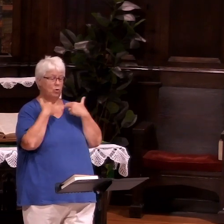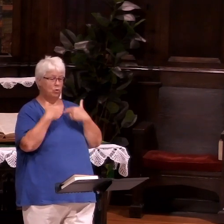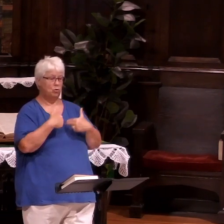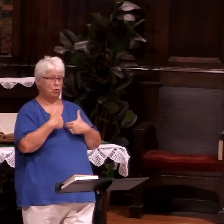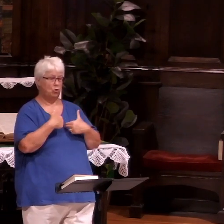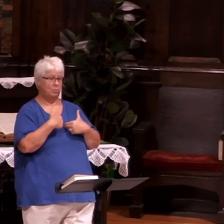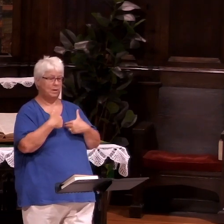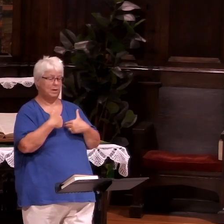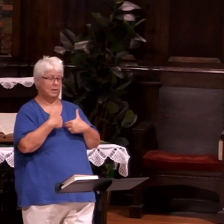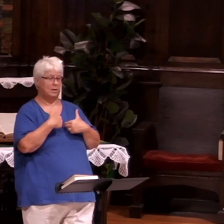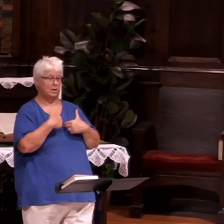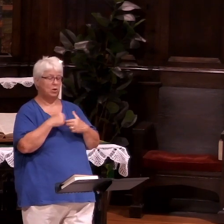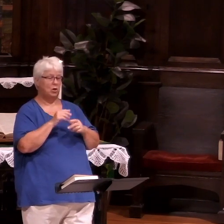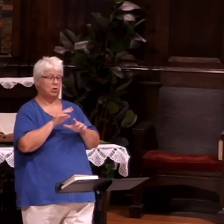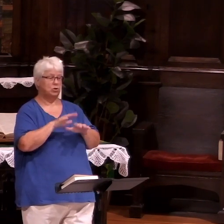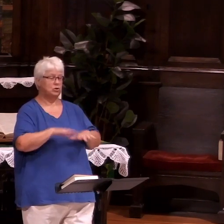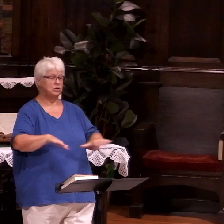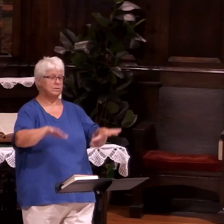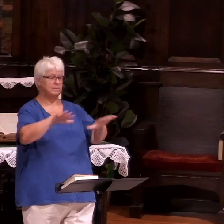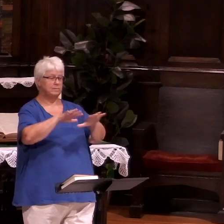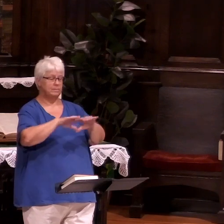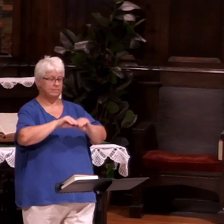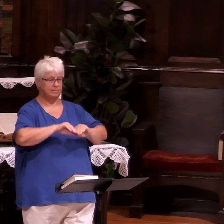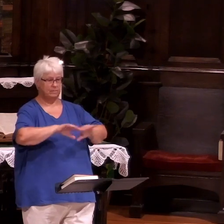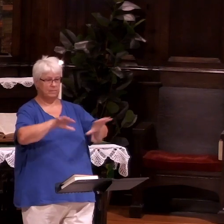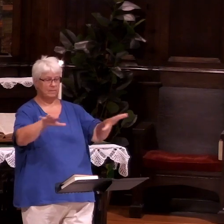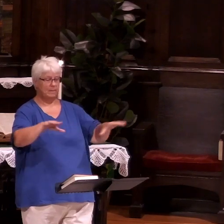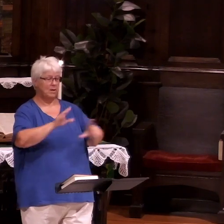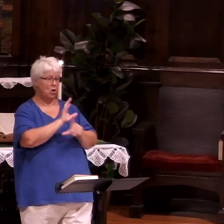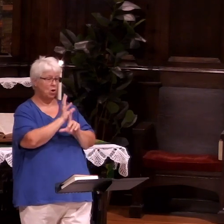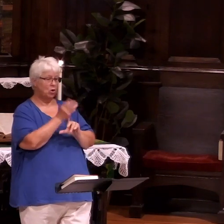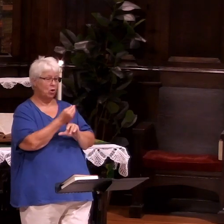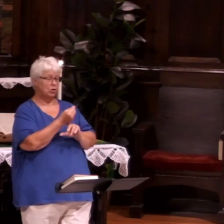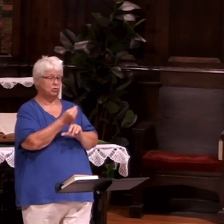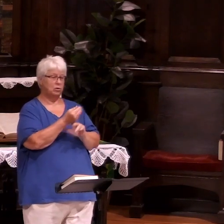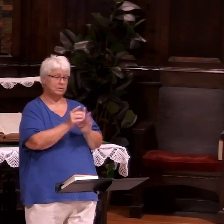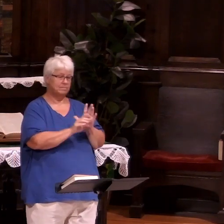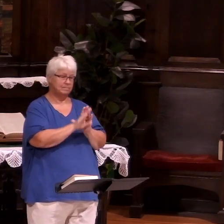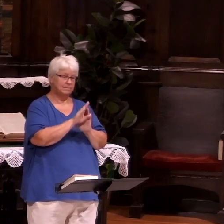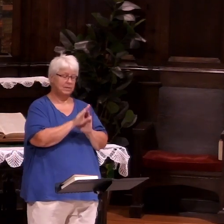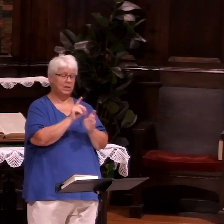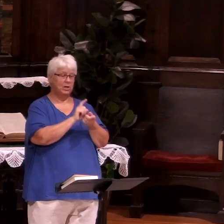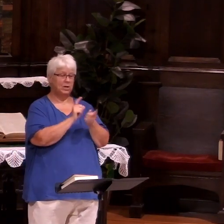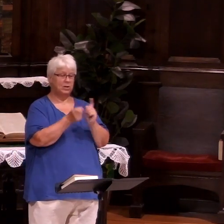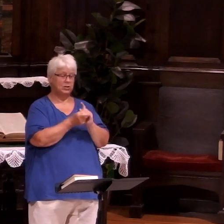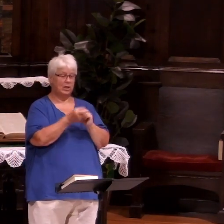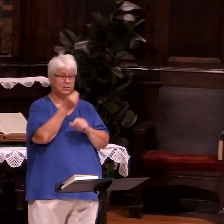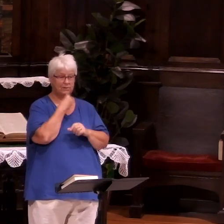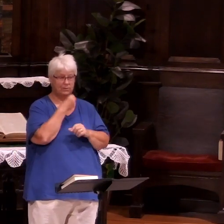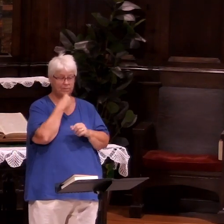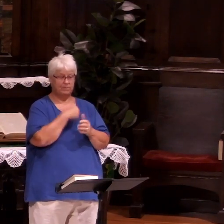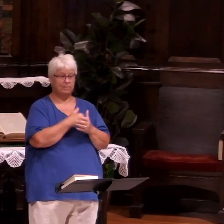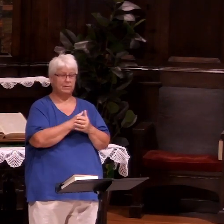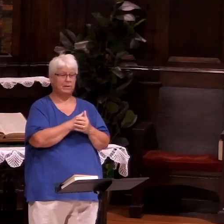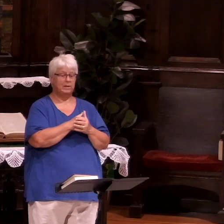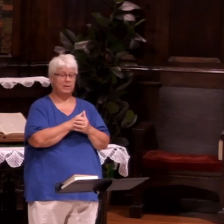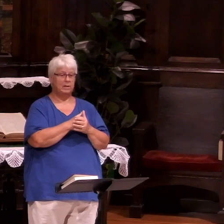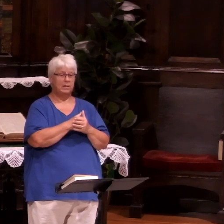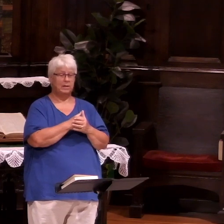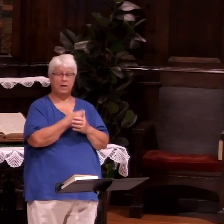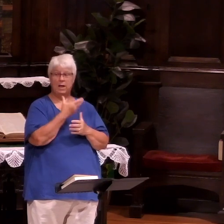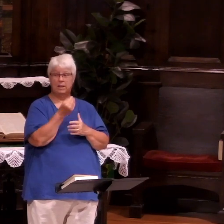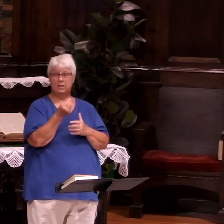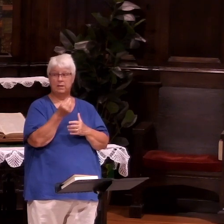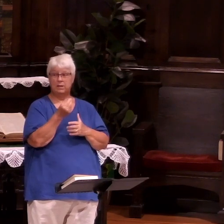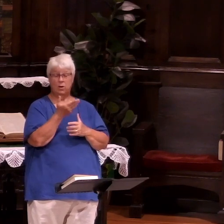human geographic dispersal, cultural innovations and changes to diet. And while